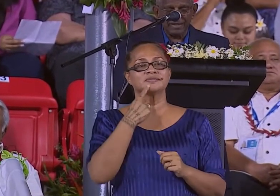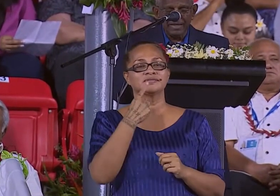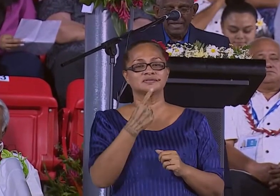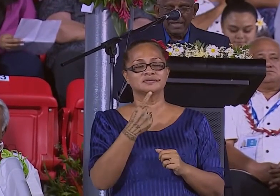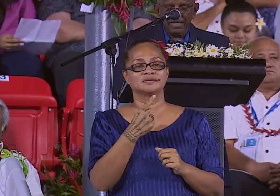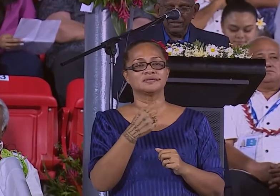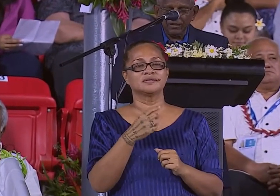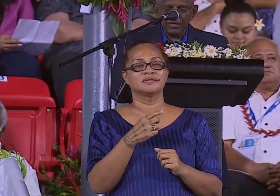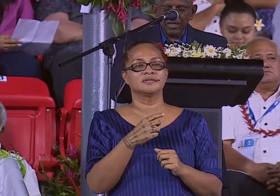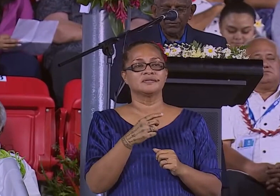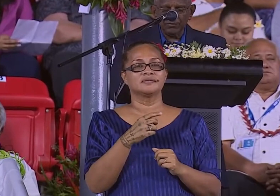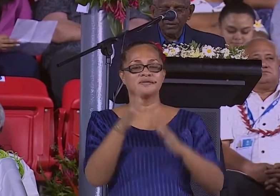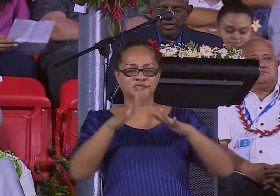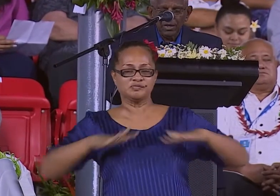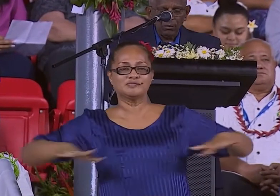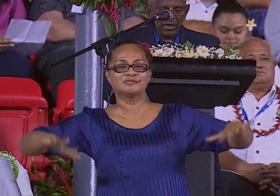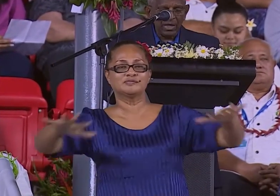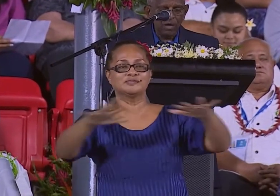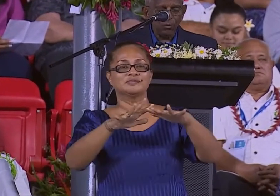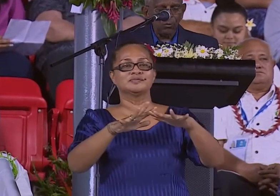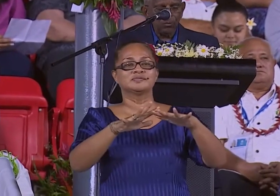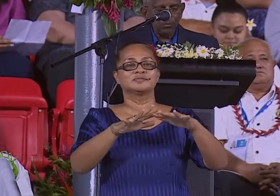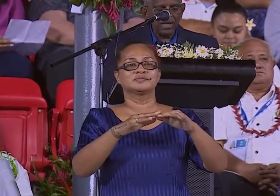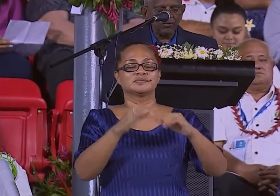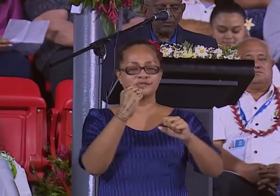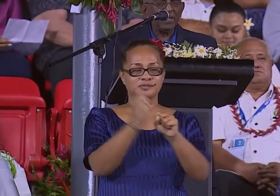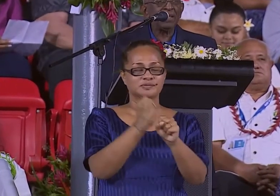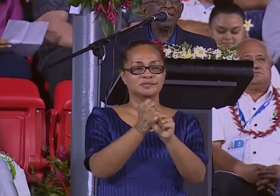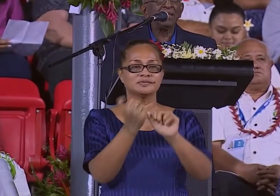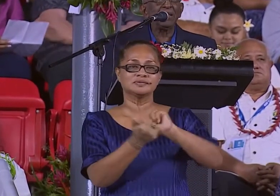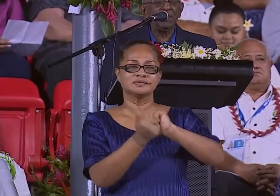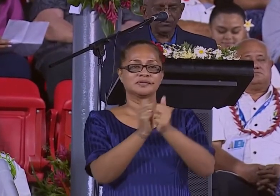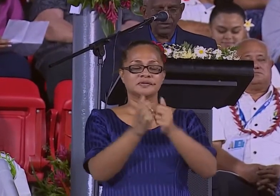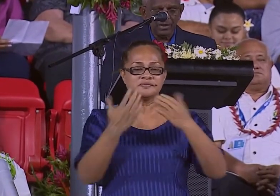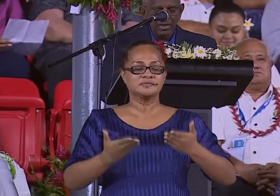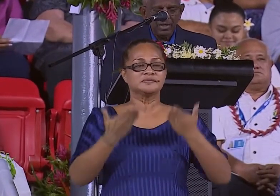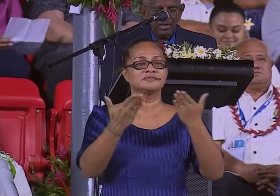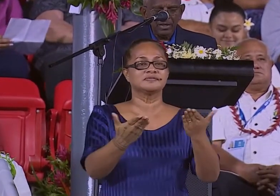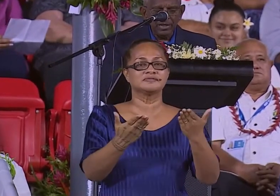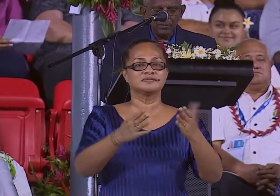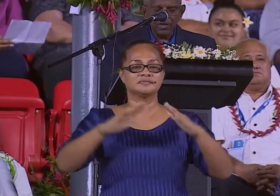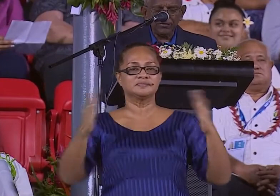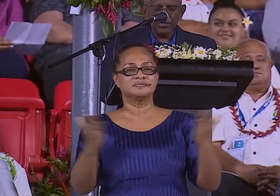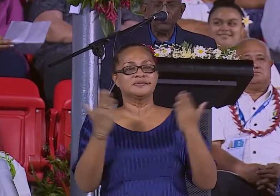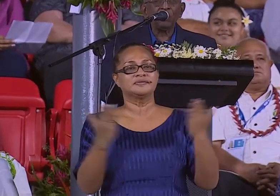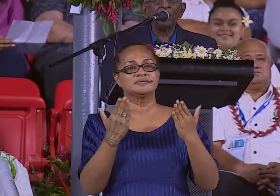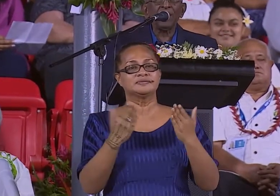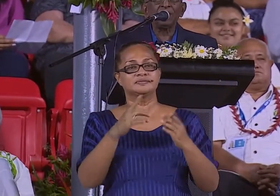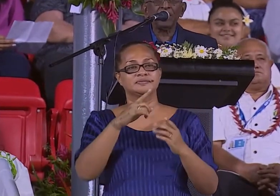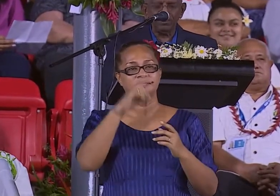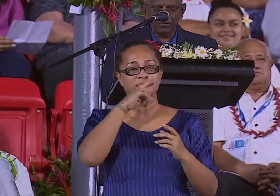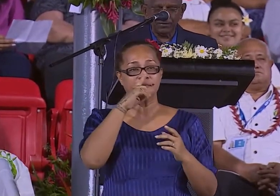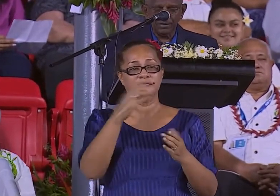created at these Games will allow participating athletes in their pursuit